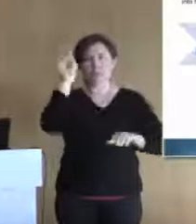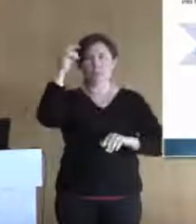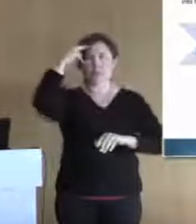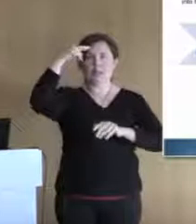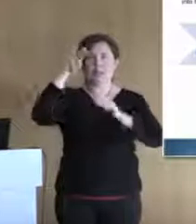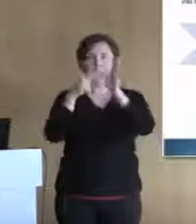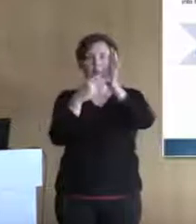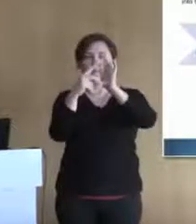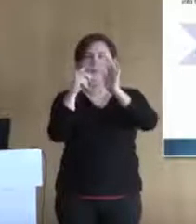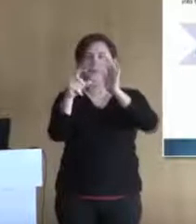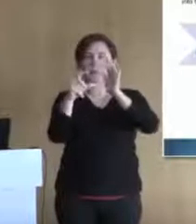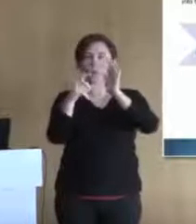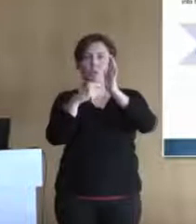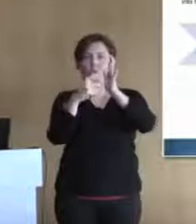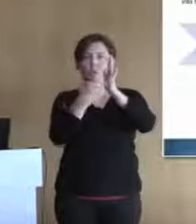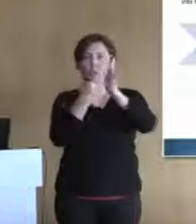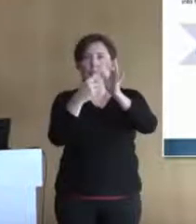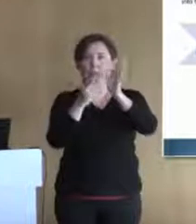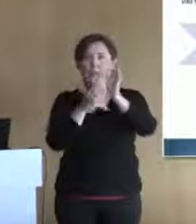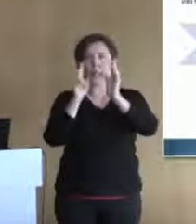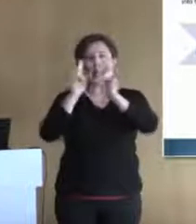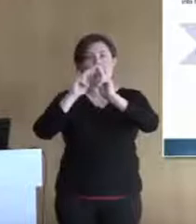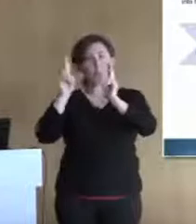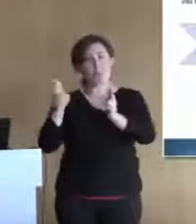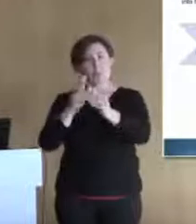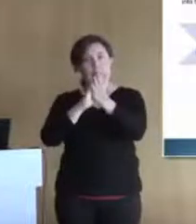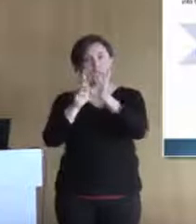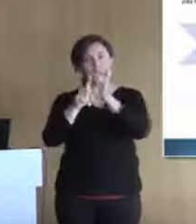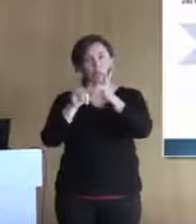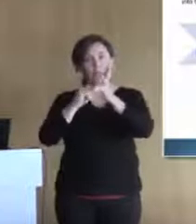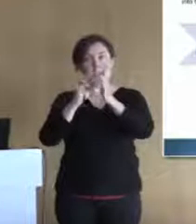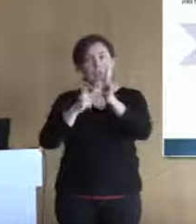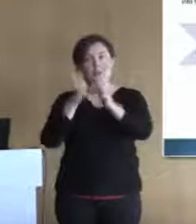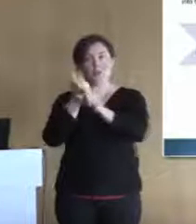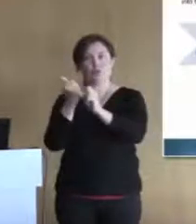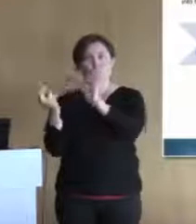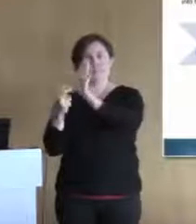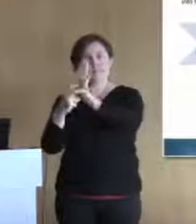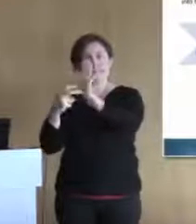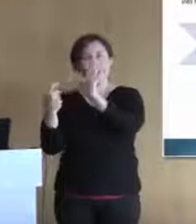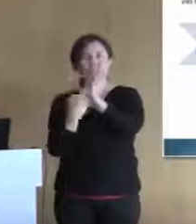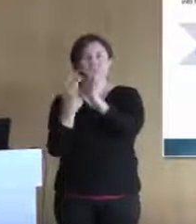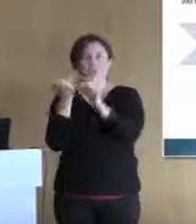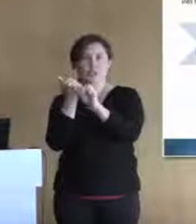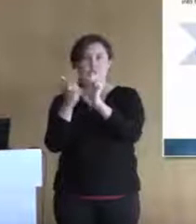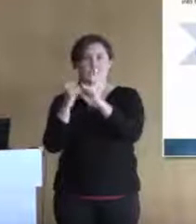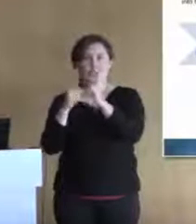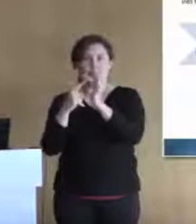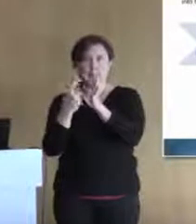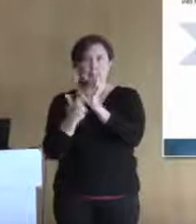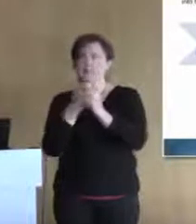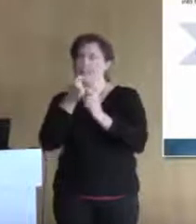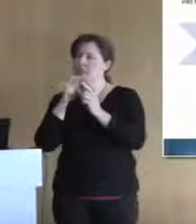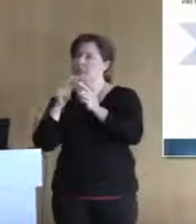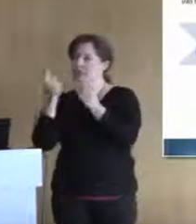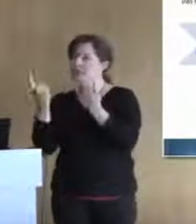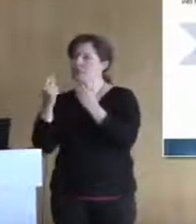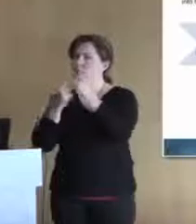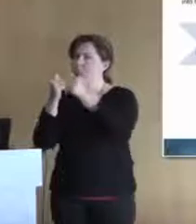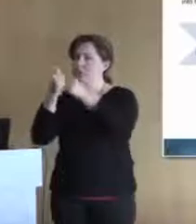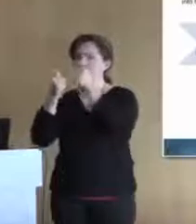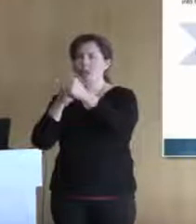action themselves. So that's now occurred. So when people apply now, it's not called public housing, it's called the